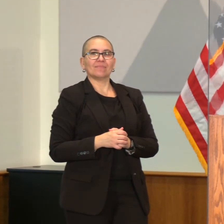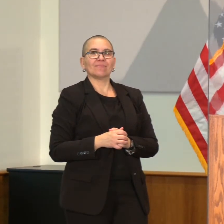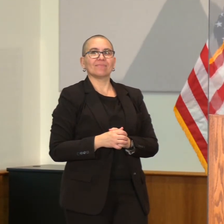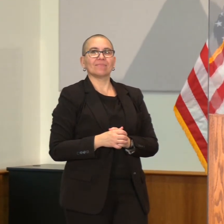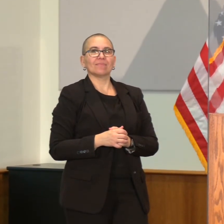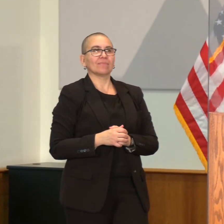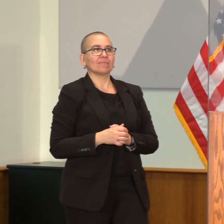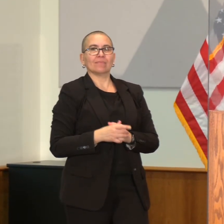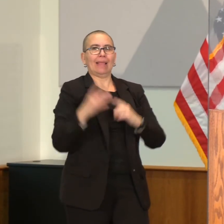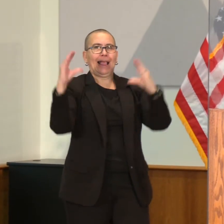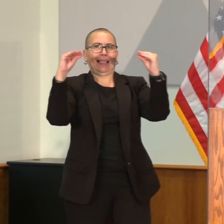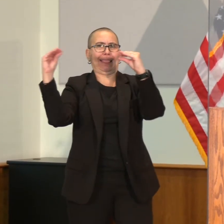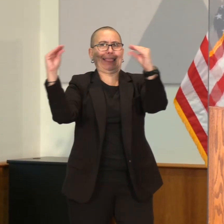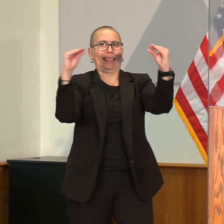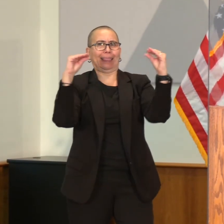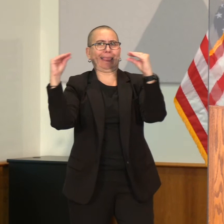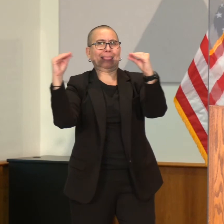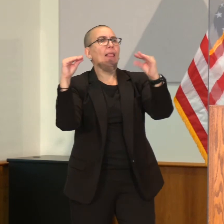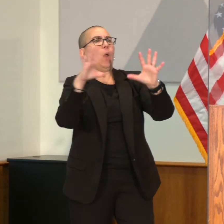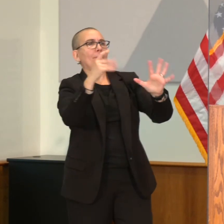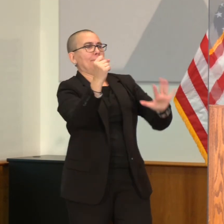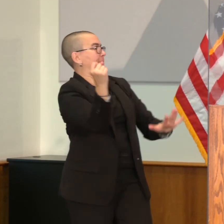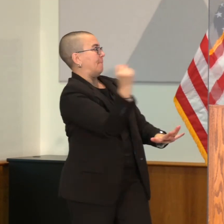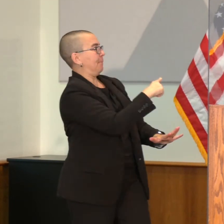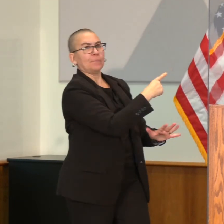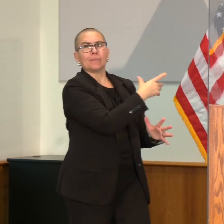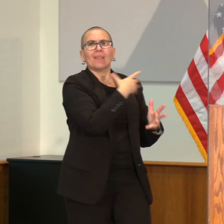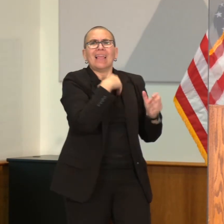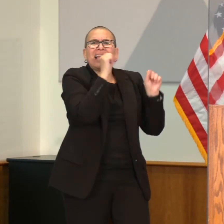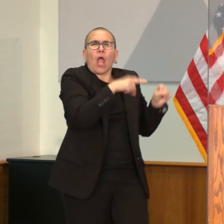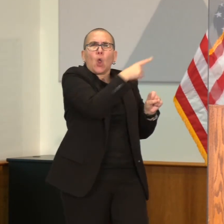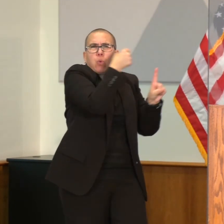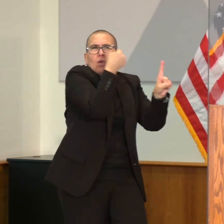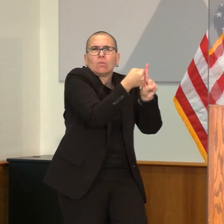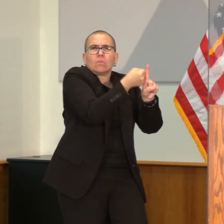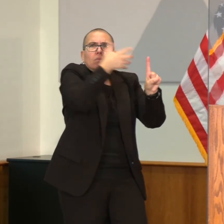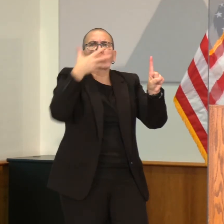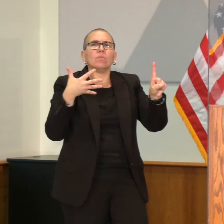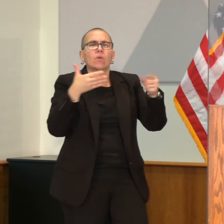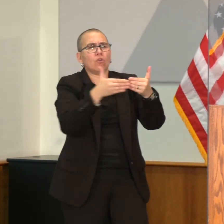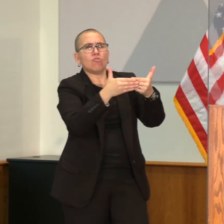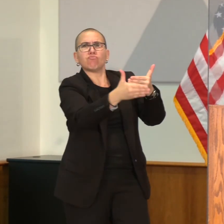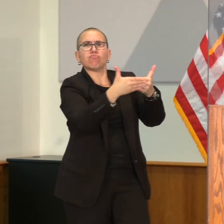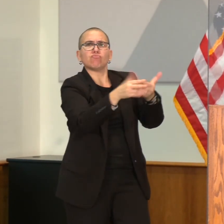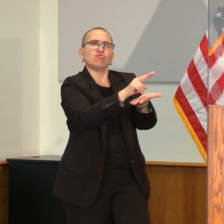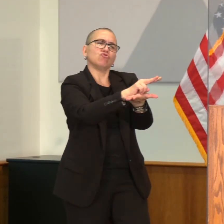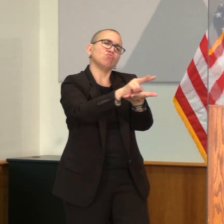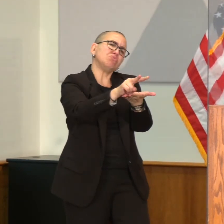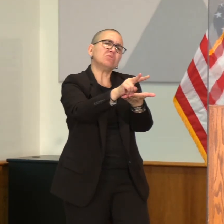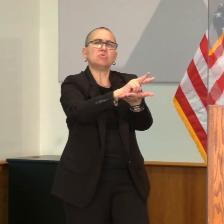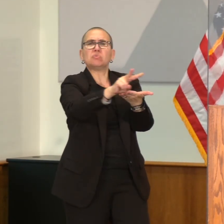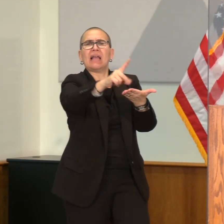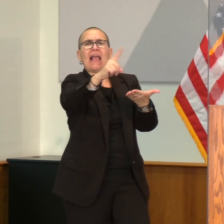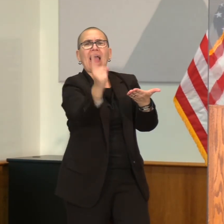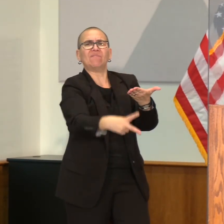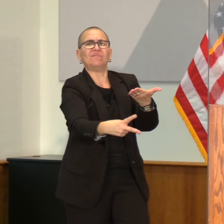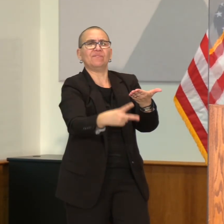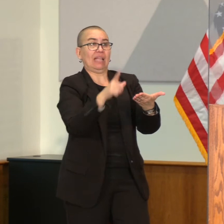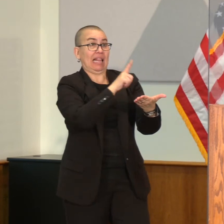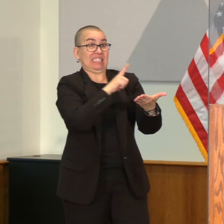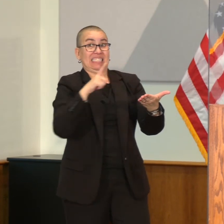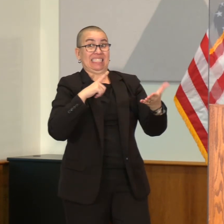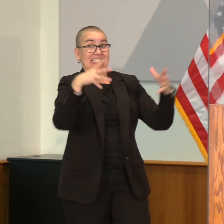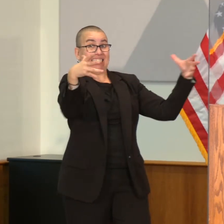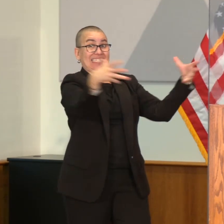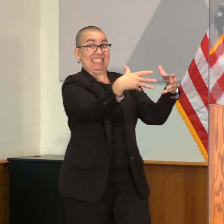Can you walk us through what might happen now over the next 2.5 weeks? The volume of conversations with the Majority Leader of the